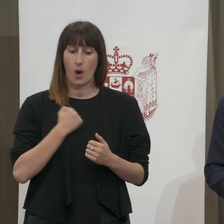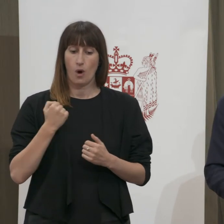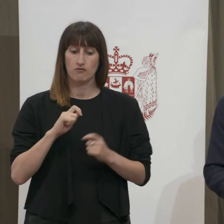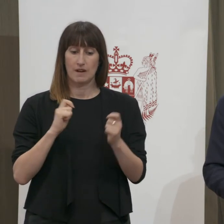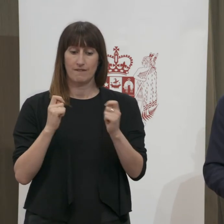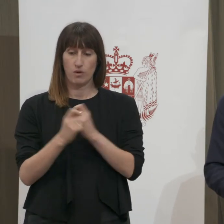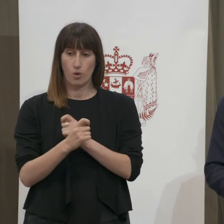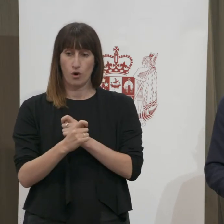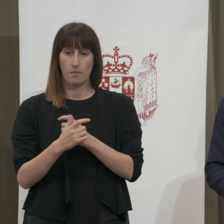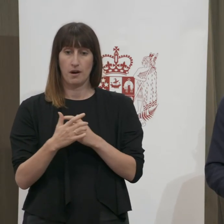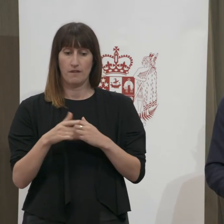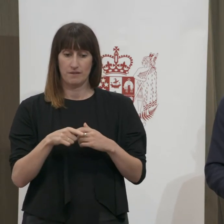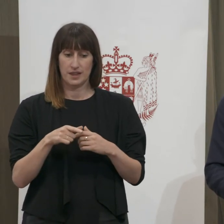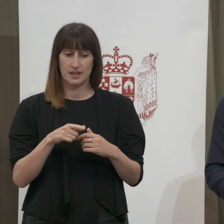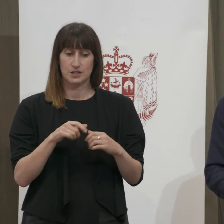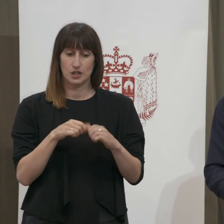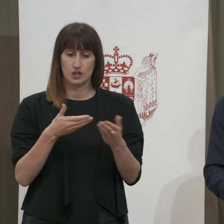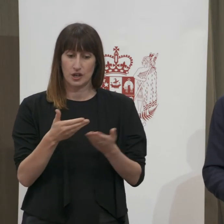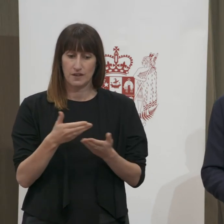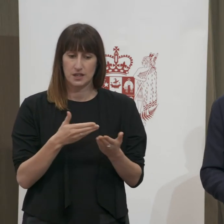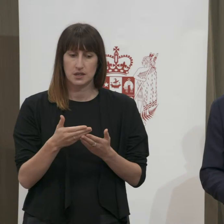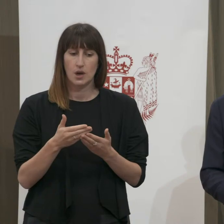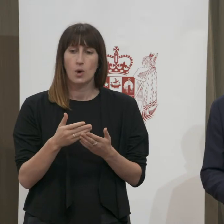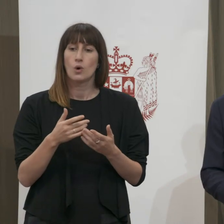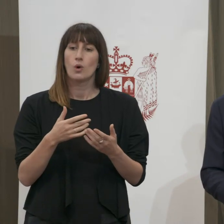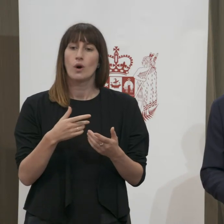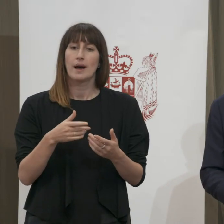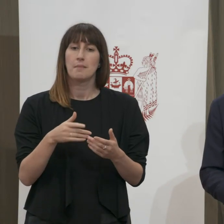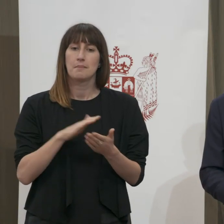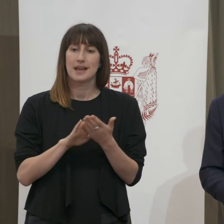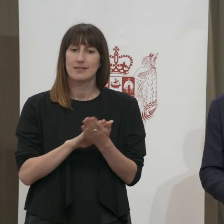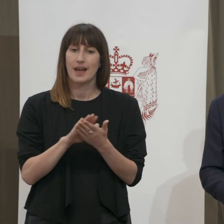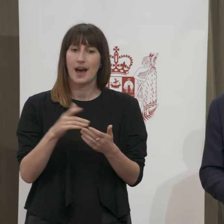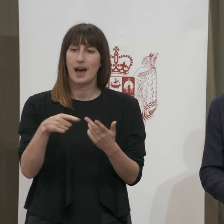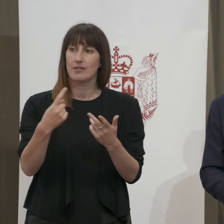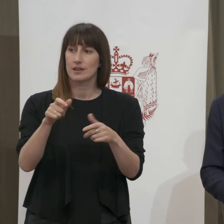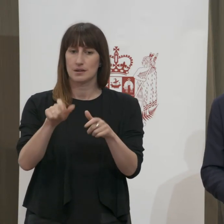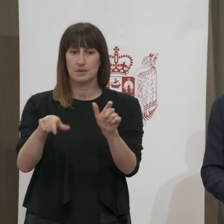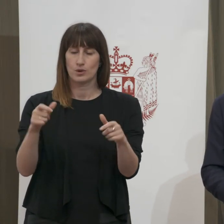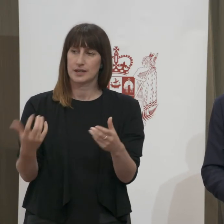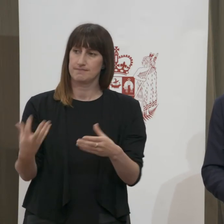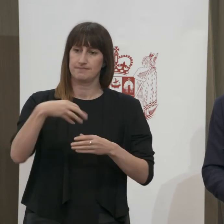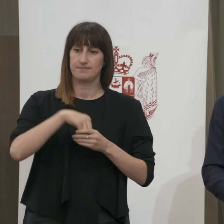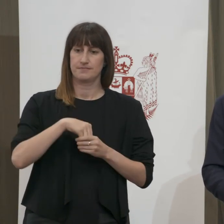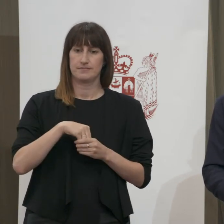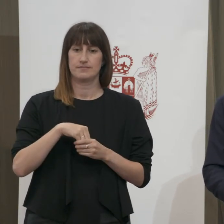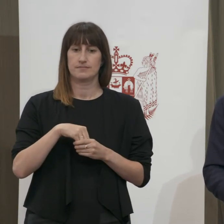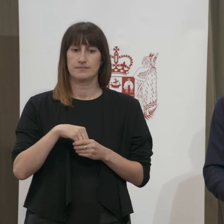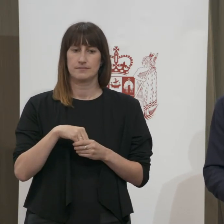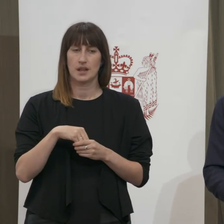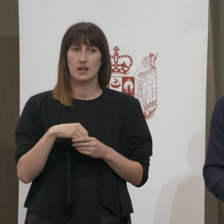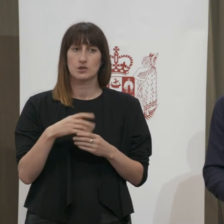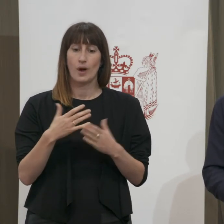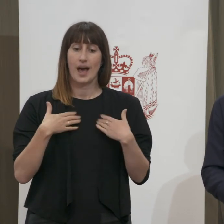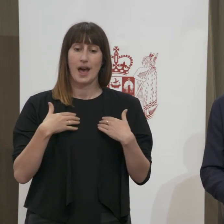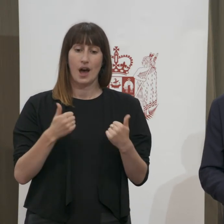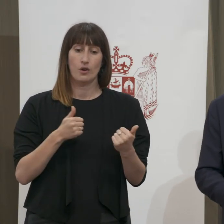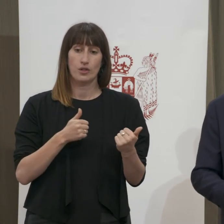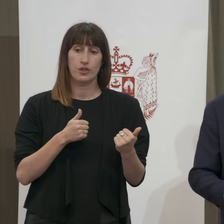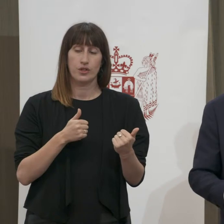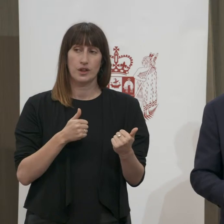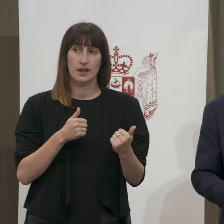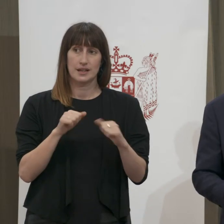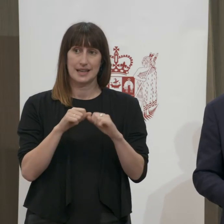health services more ways to influence the system. Health NZ will be required to involve users of health